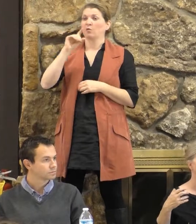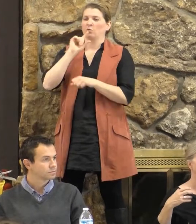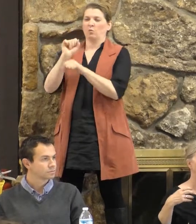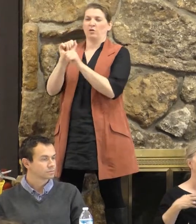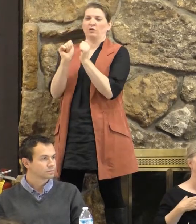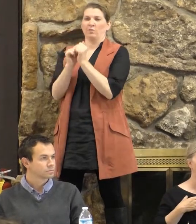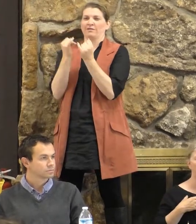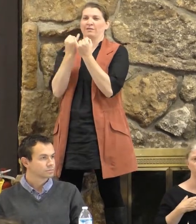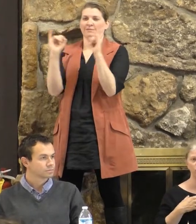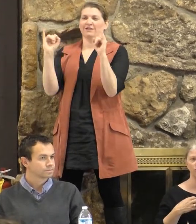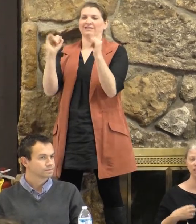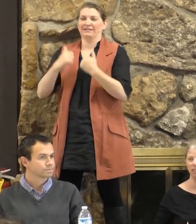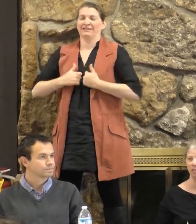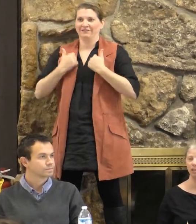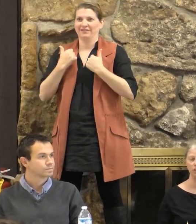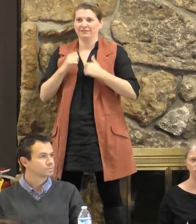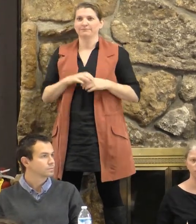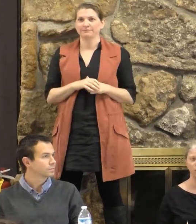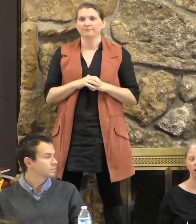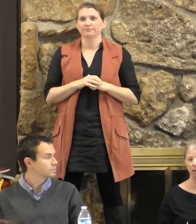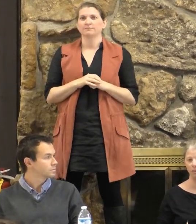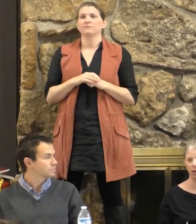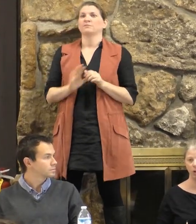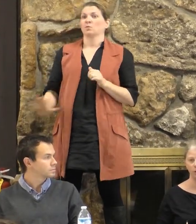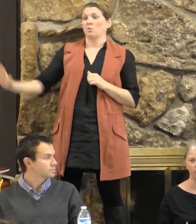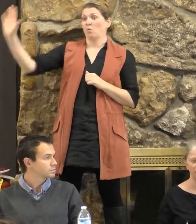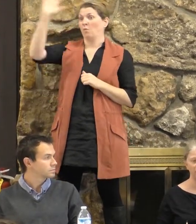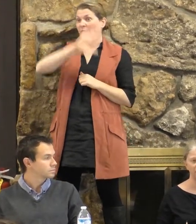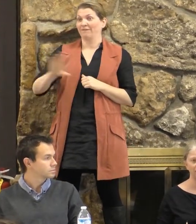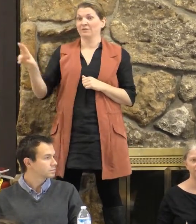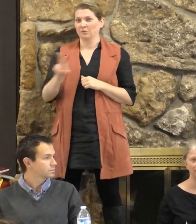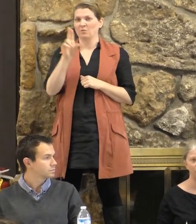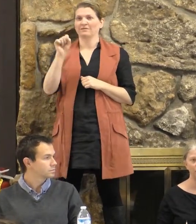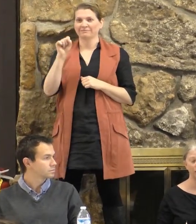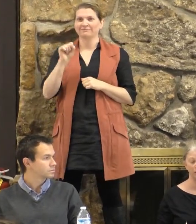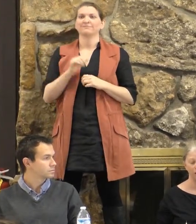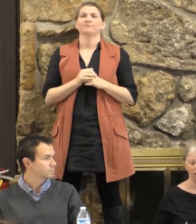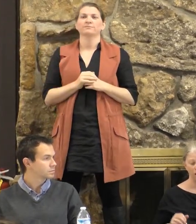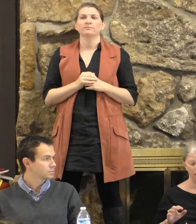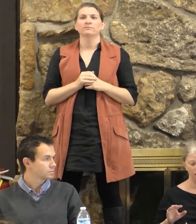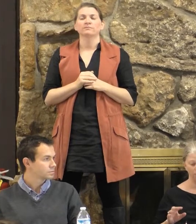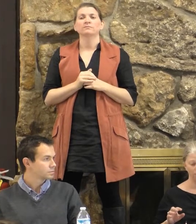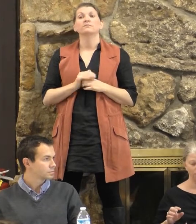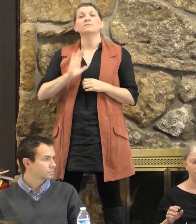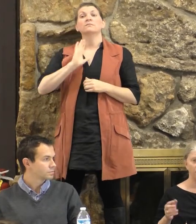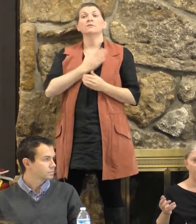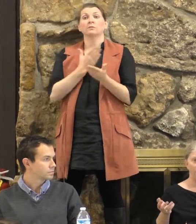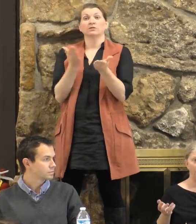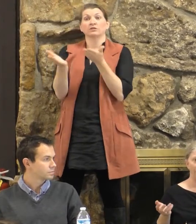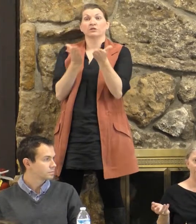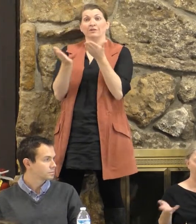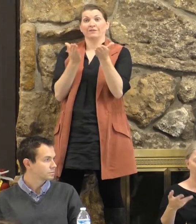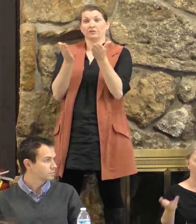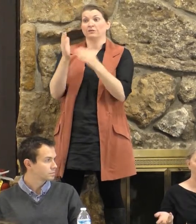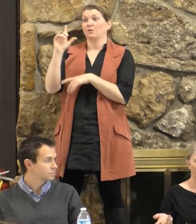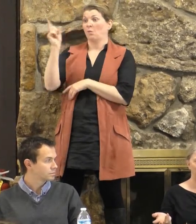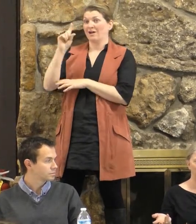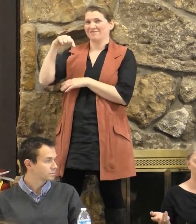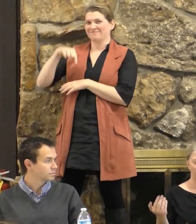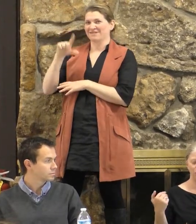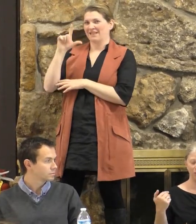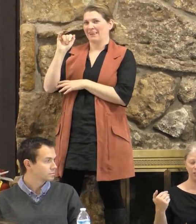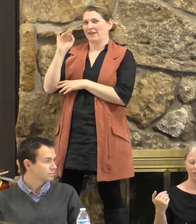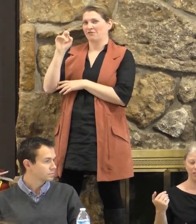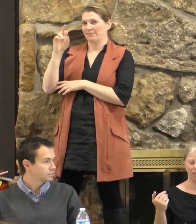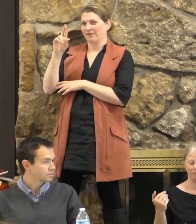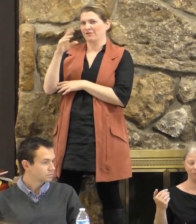but Disabled Resource Services serves all of Larimer and Jackson counties. I gave a